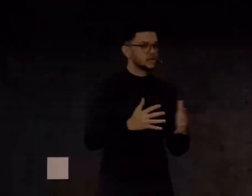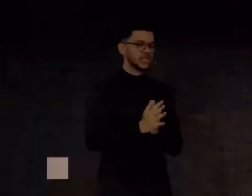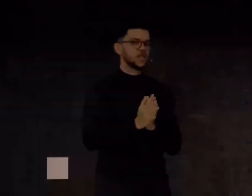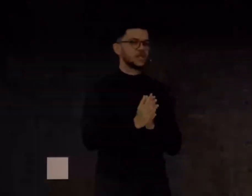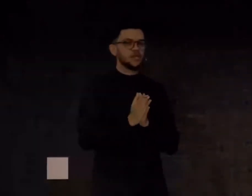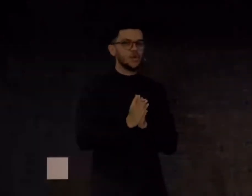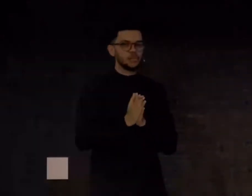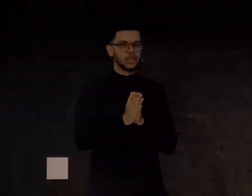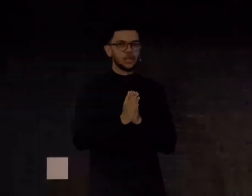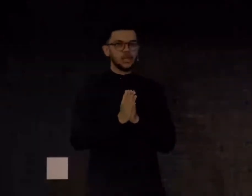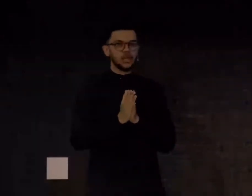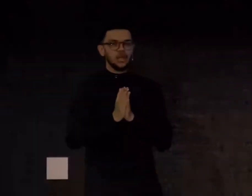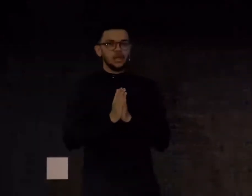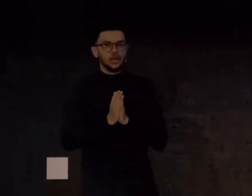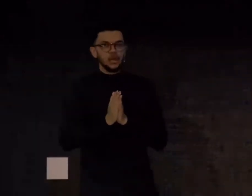I'll touch on that more,